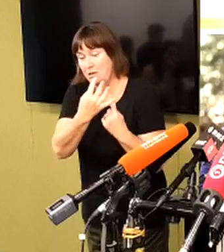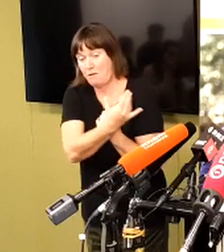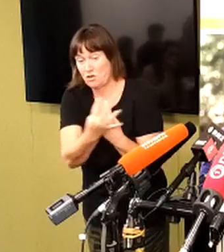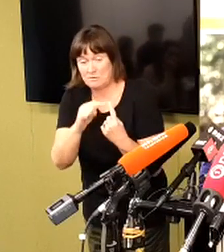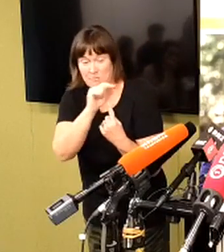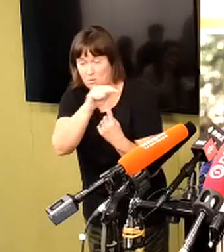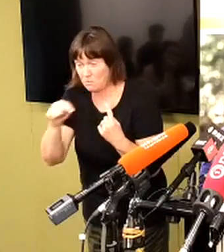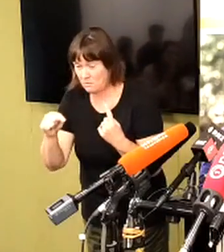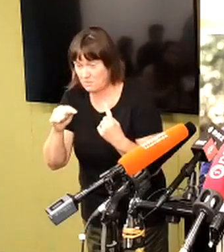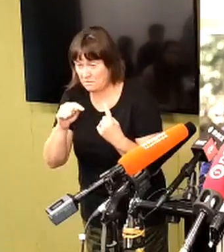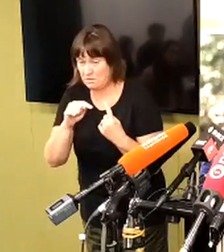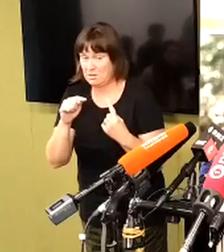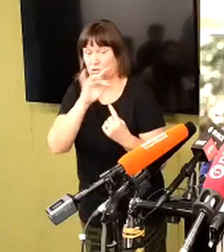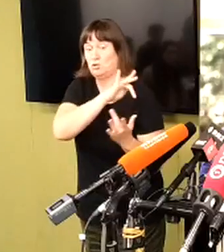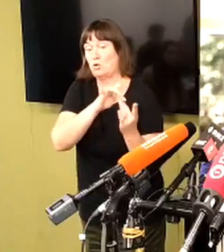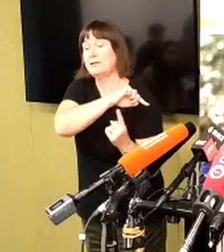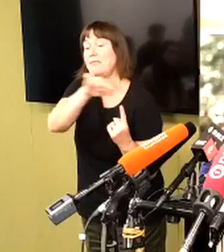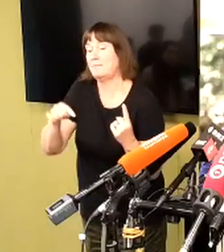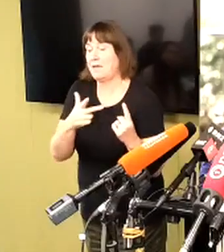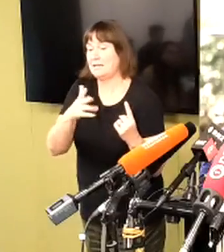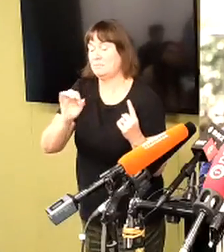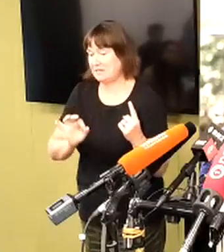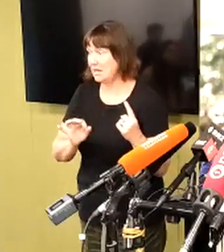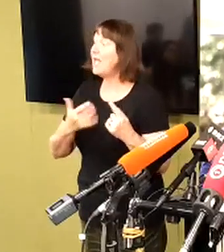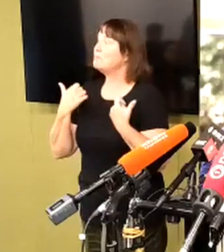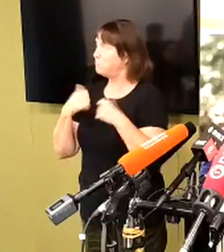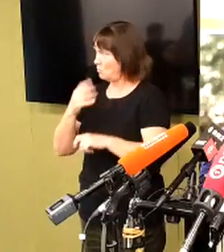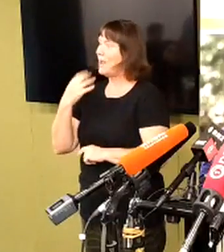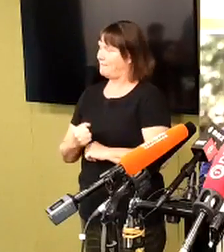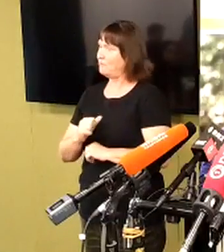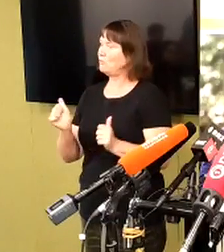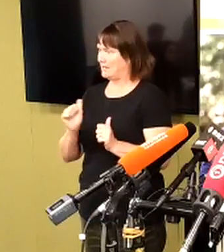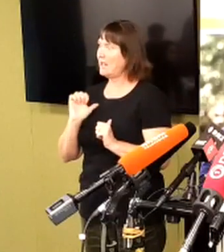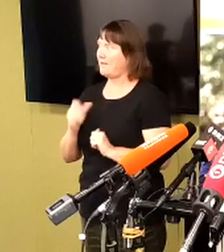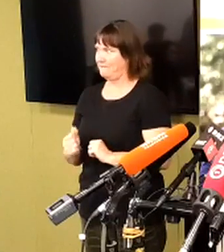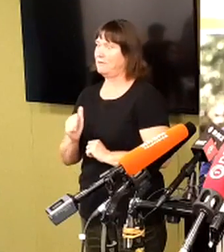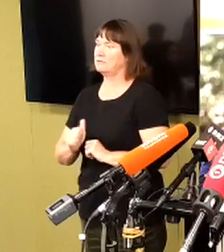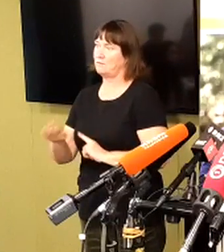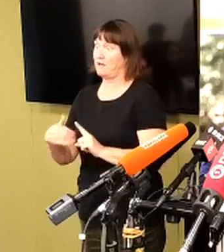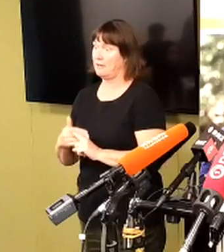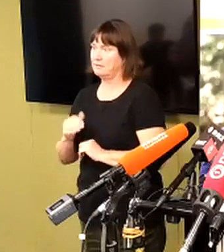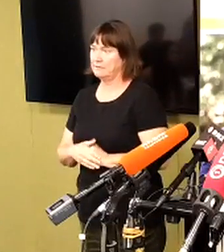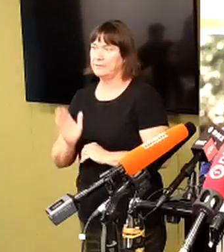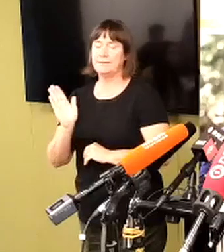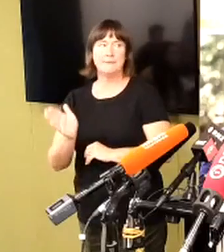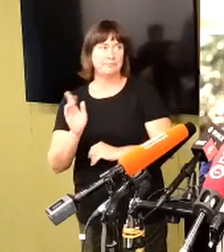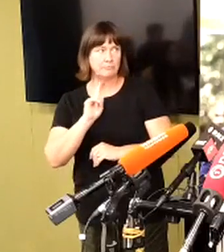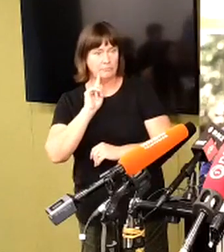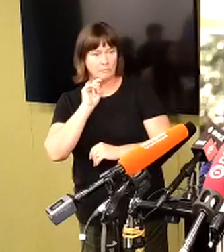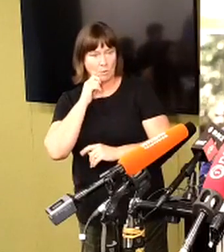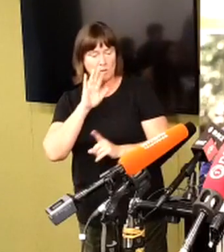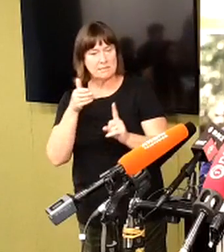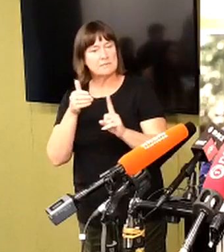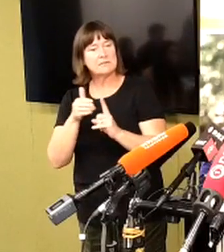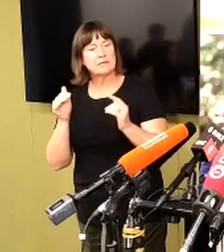that in all cases with the cases both confirmed and probable that we've had to date. Please. So what is the specific standard for